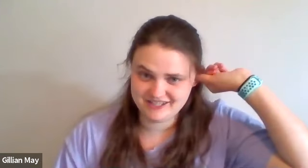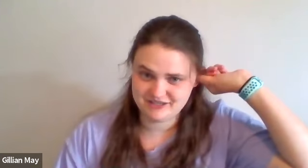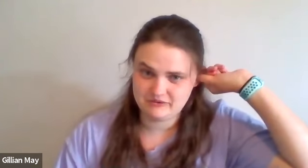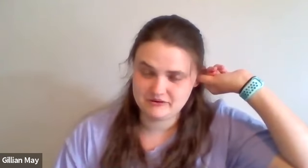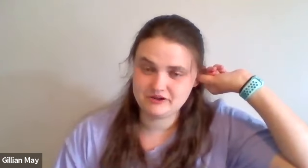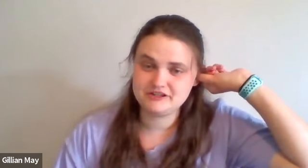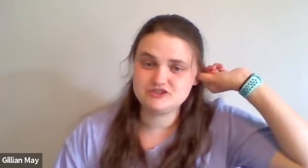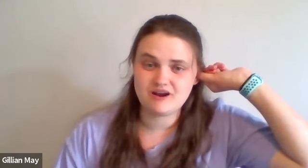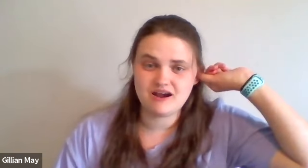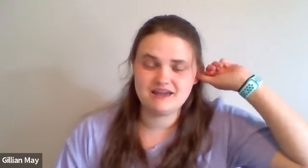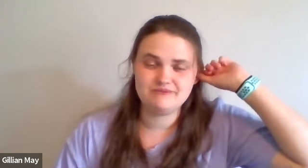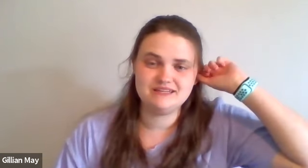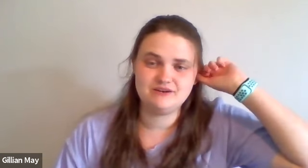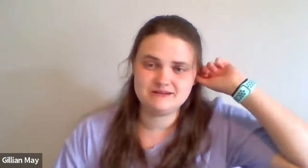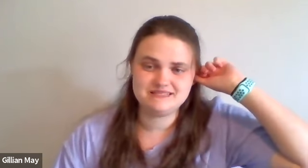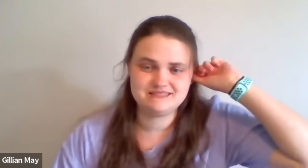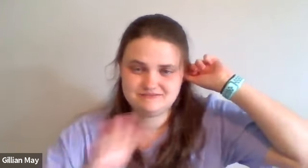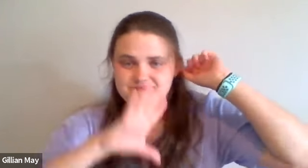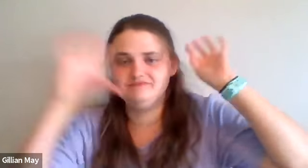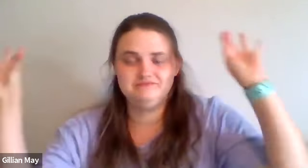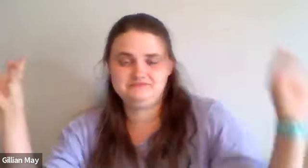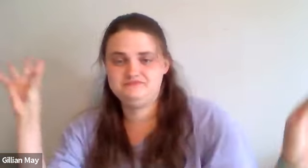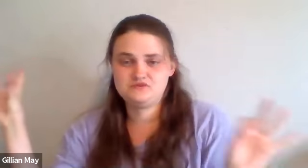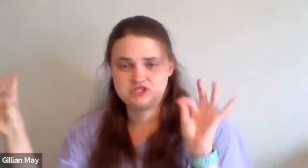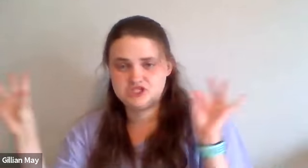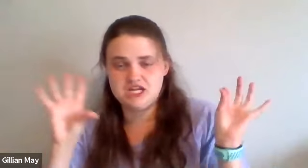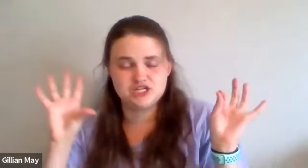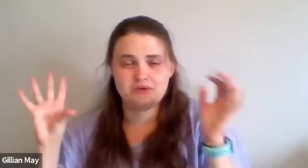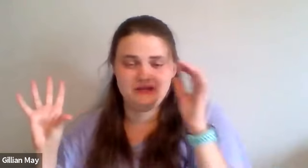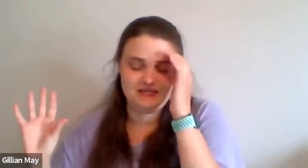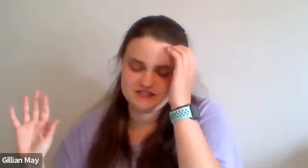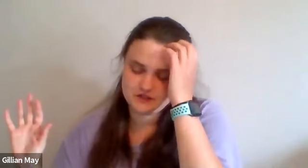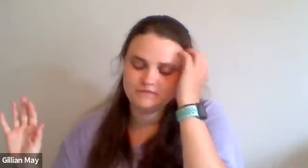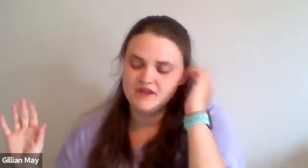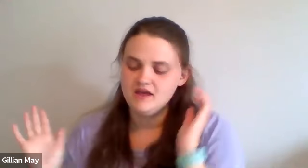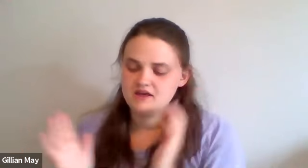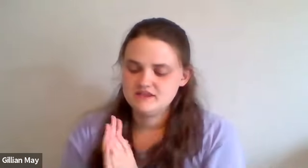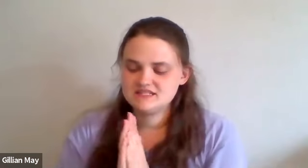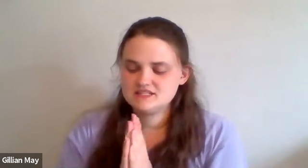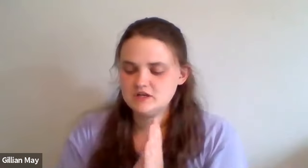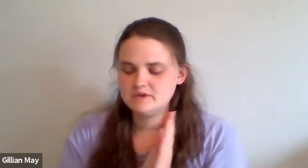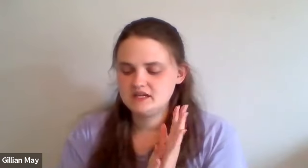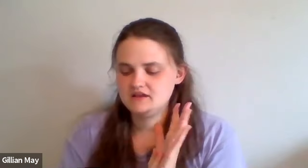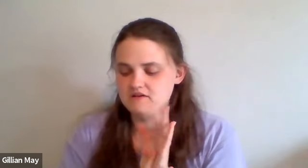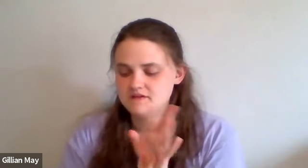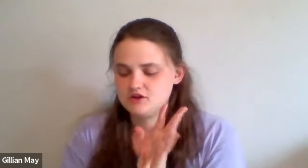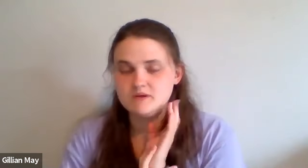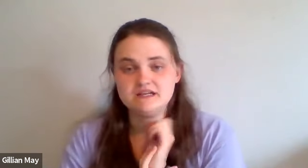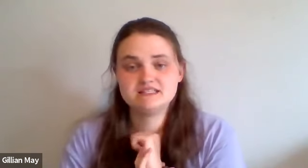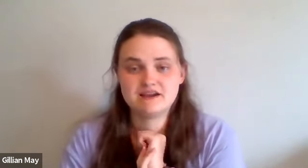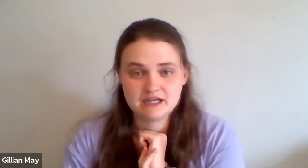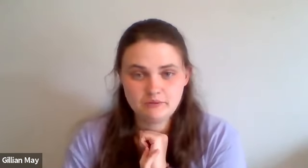challenging one. We're gonna try, and we can always change it how we need to. This is gonna be the fingerspelling signing